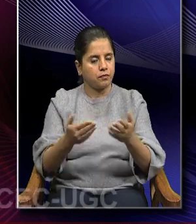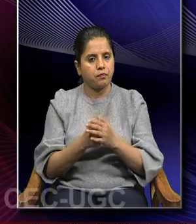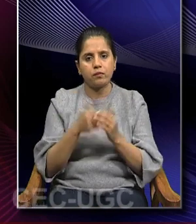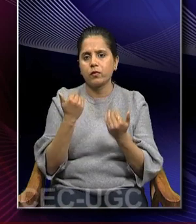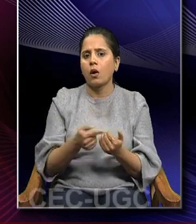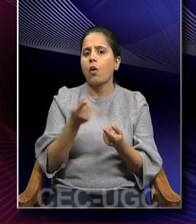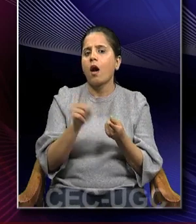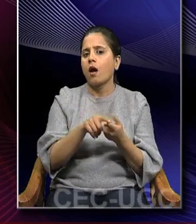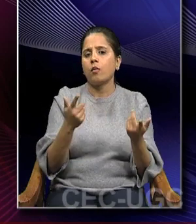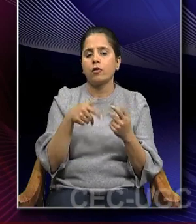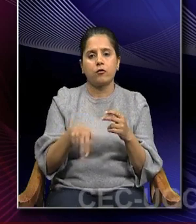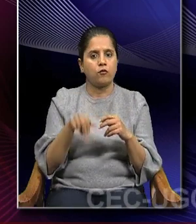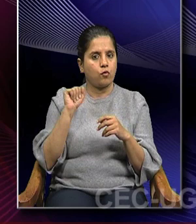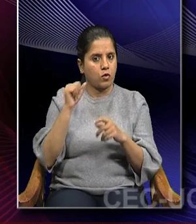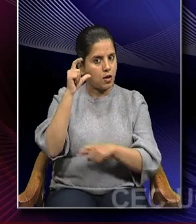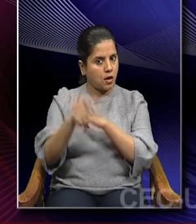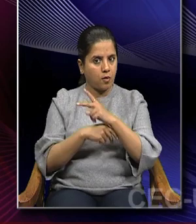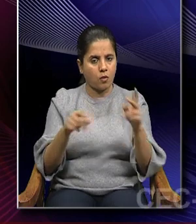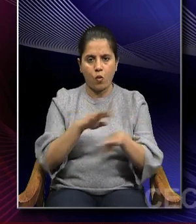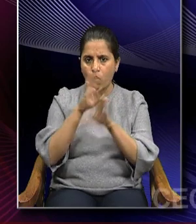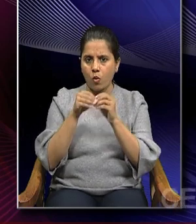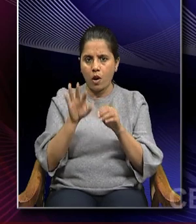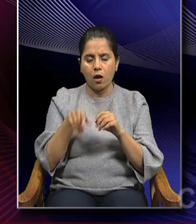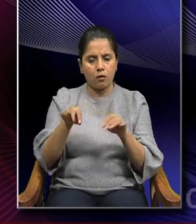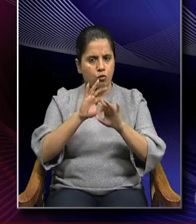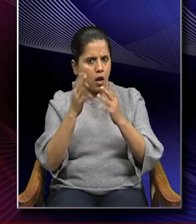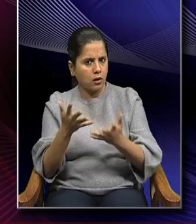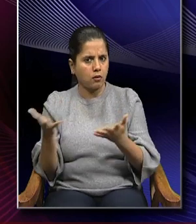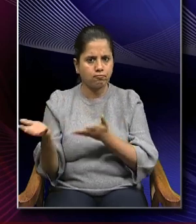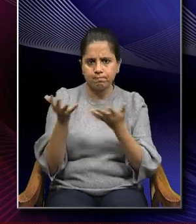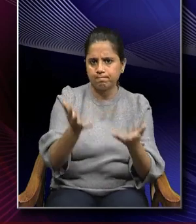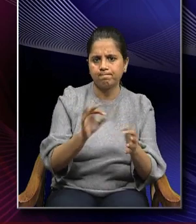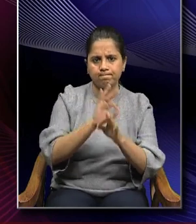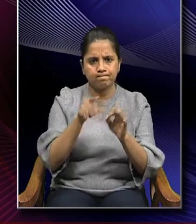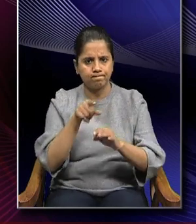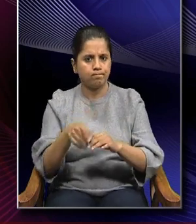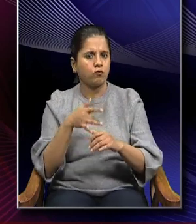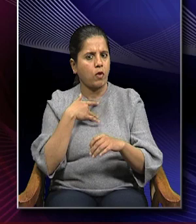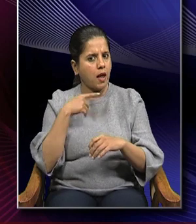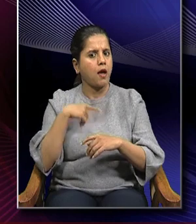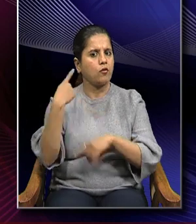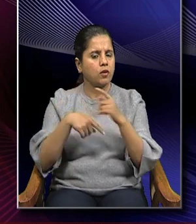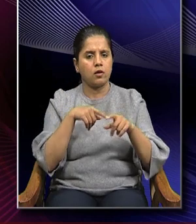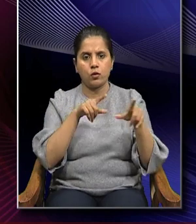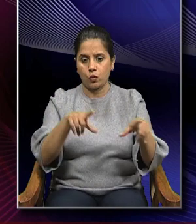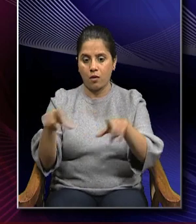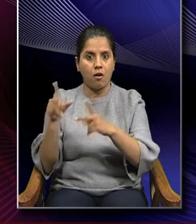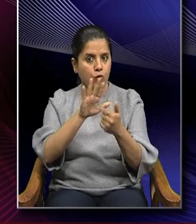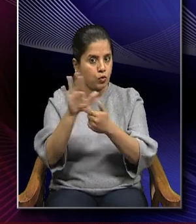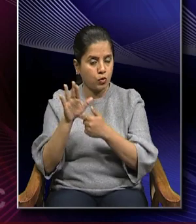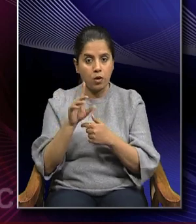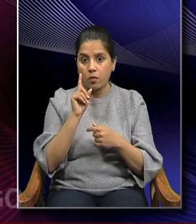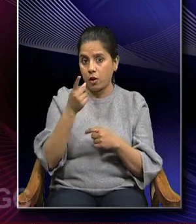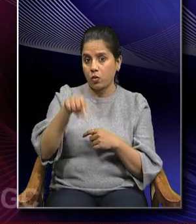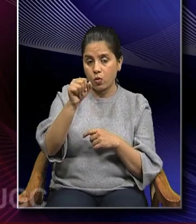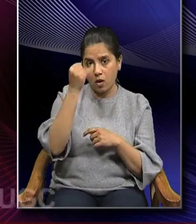what happens? The firm is all ready to introduce the product on a full scale basis, which means